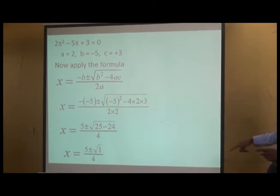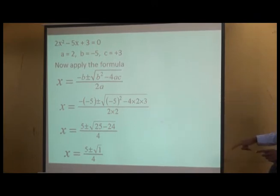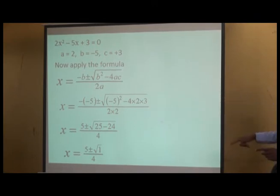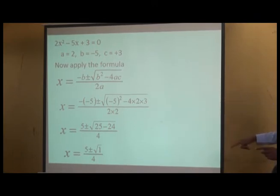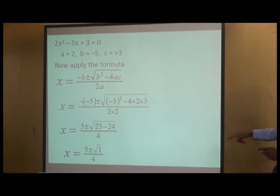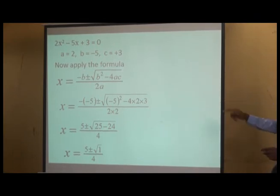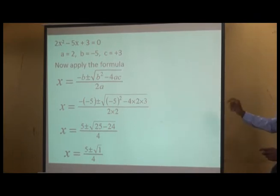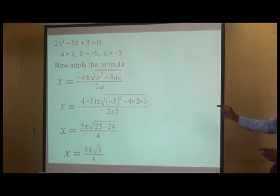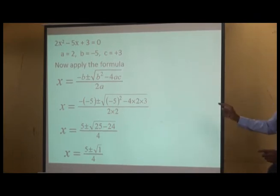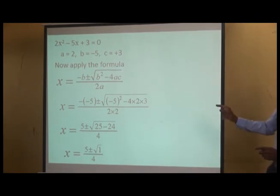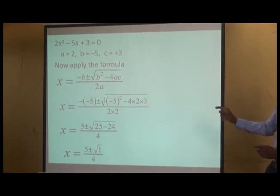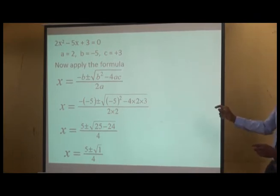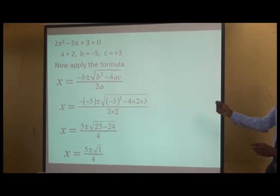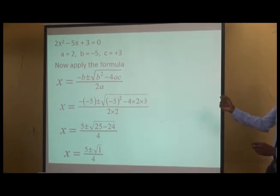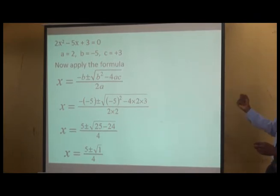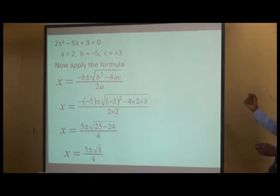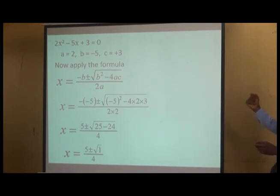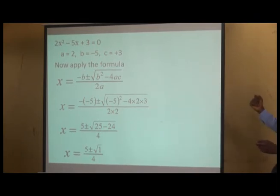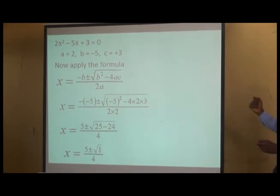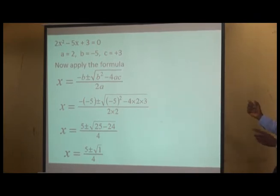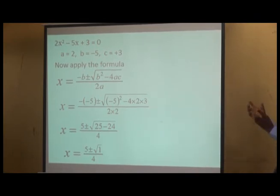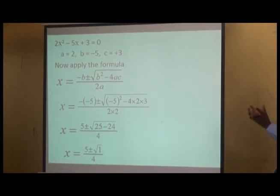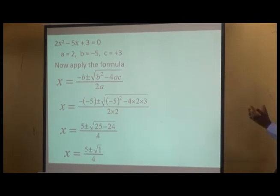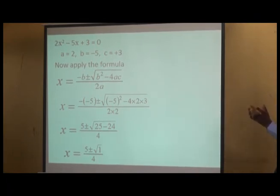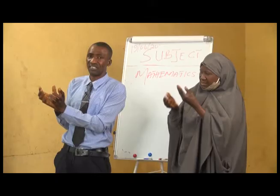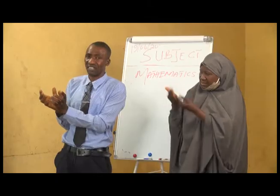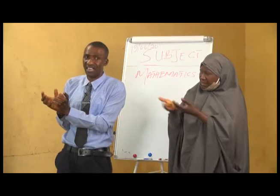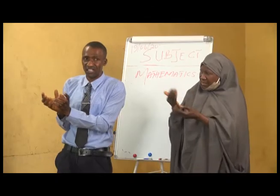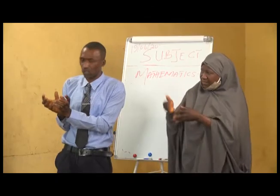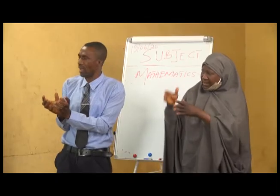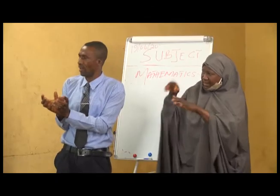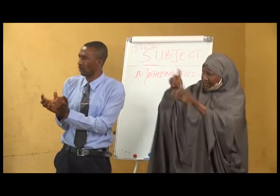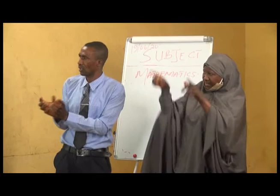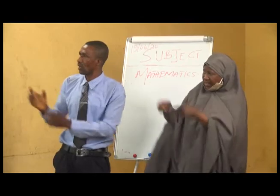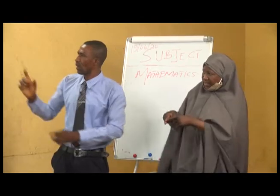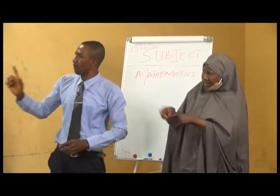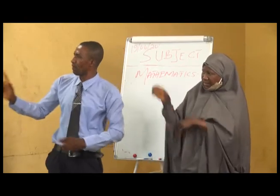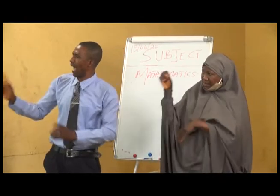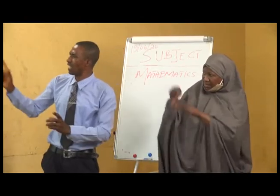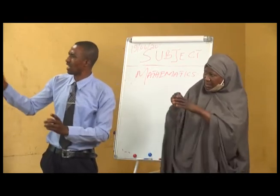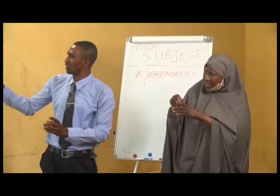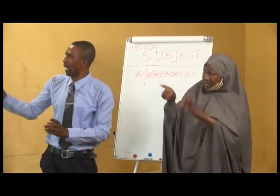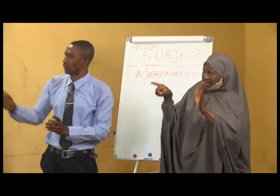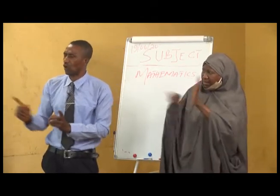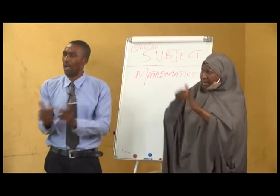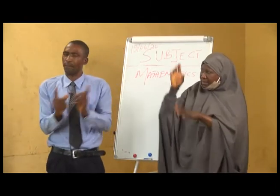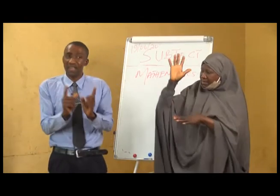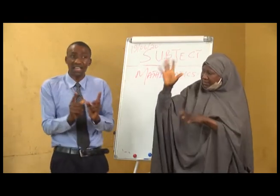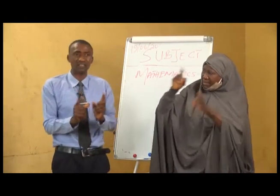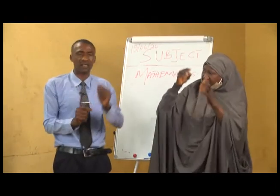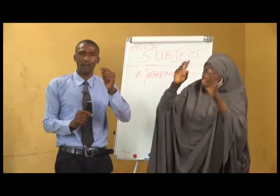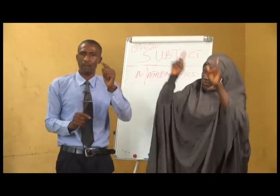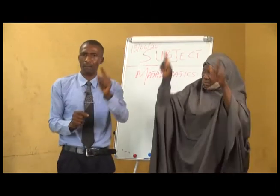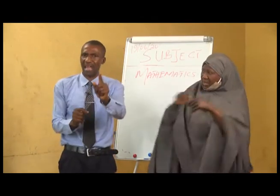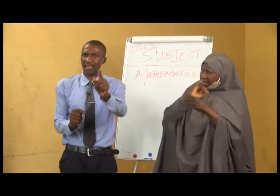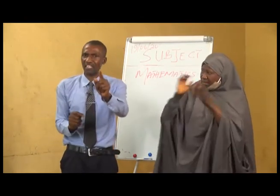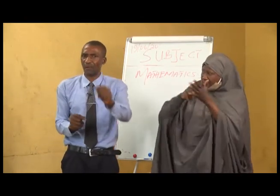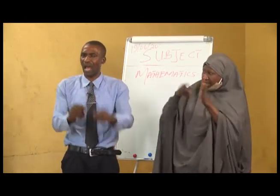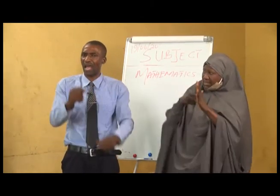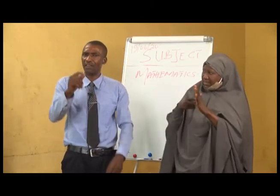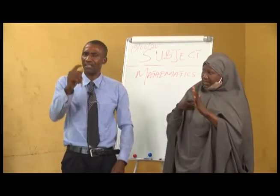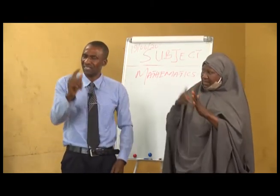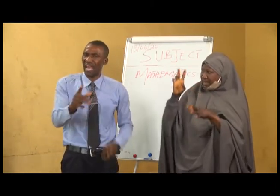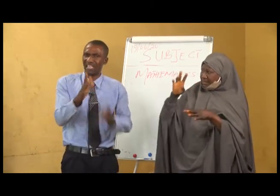plus minus. Then, let's simplify the terms inside the square root. Minus 5 square means